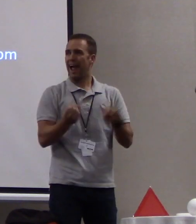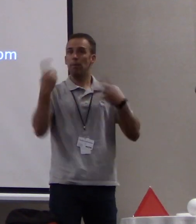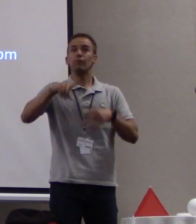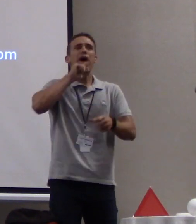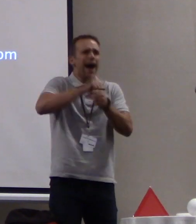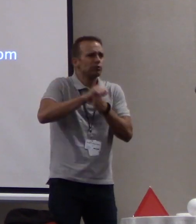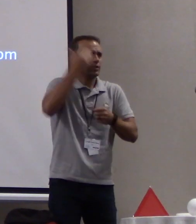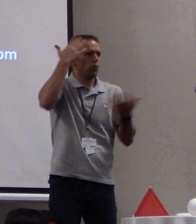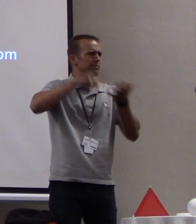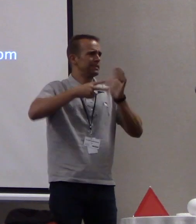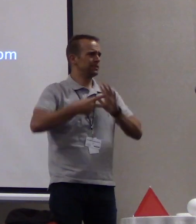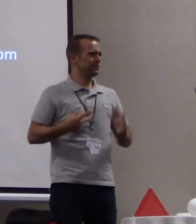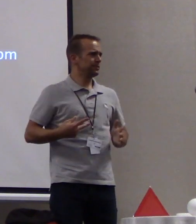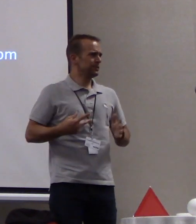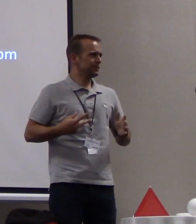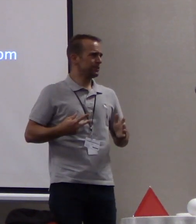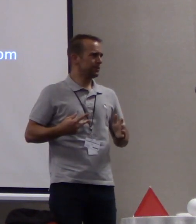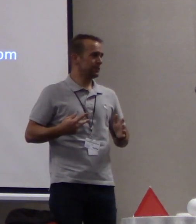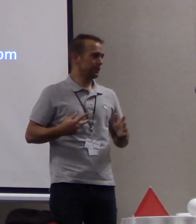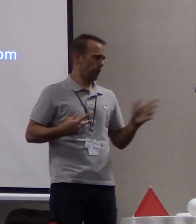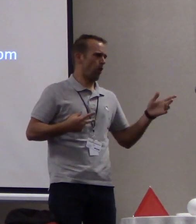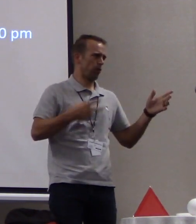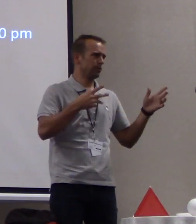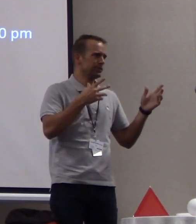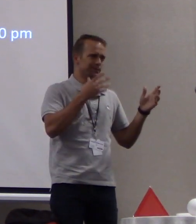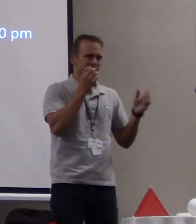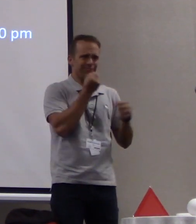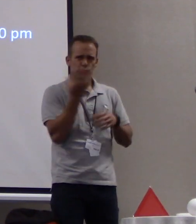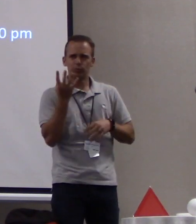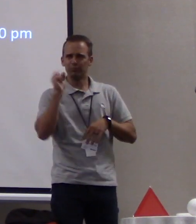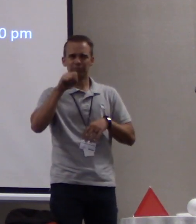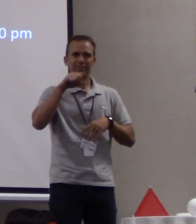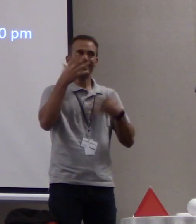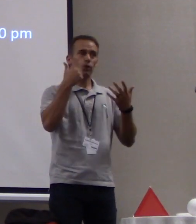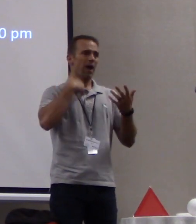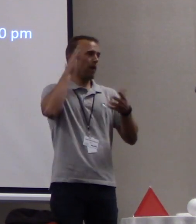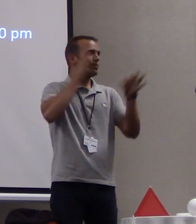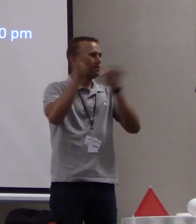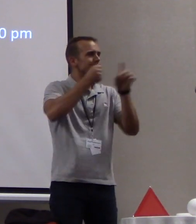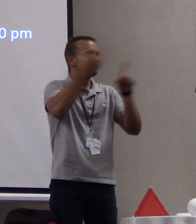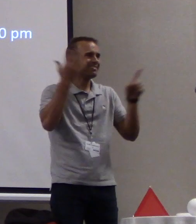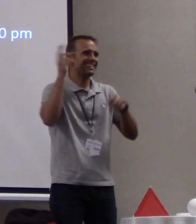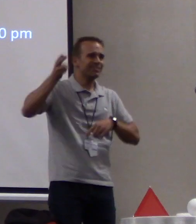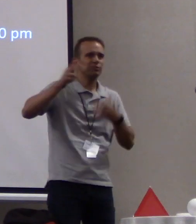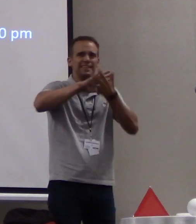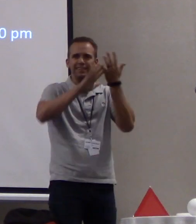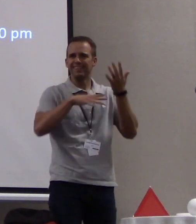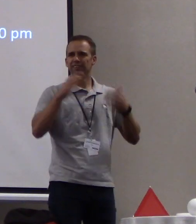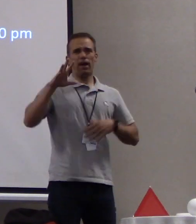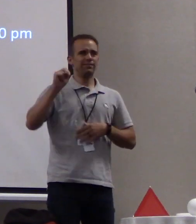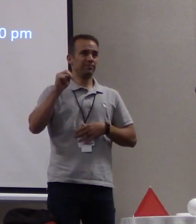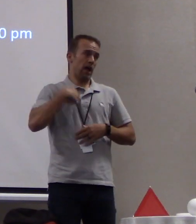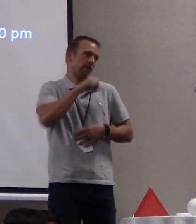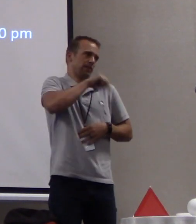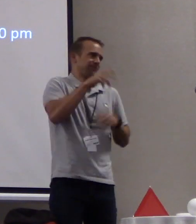How many of you actually know what it means? There's several of you. I don't know what ramparts So we're going to are.